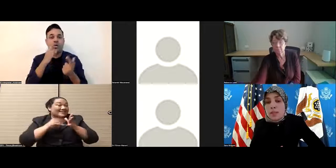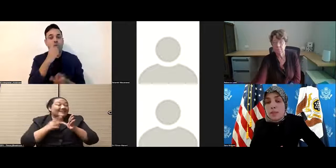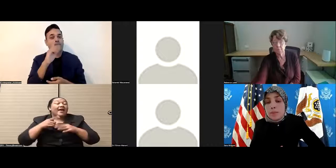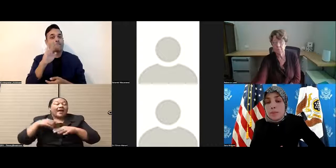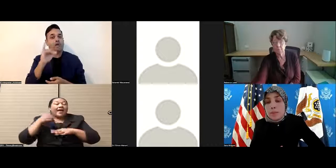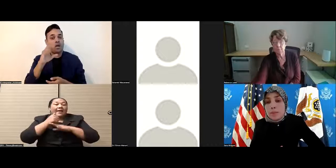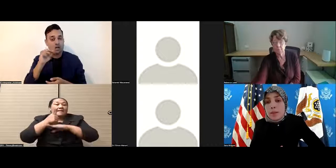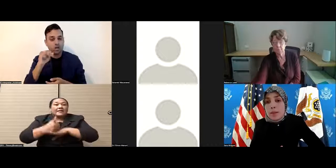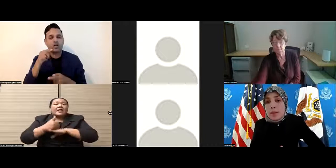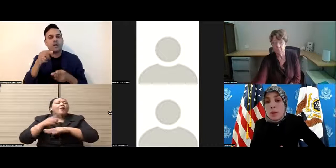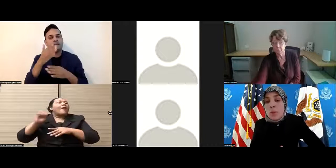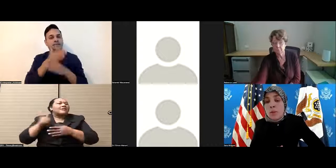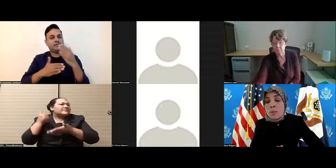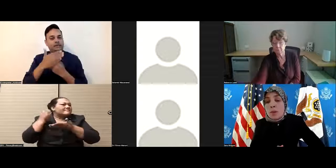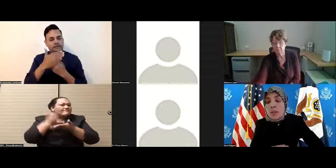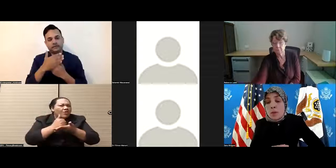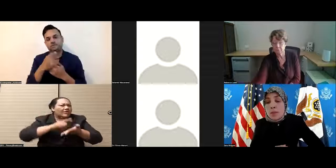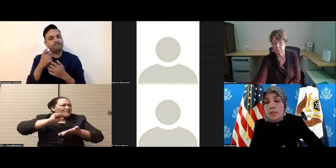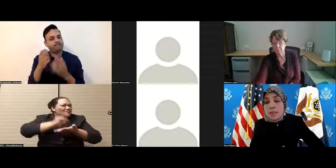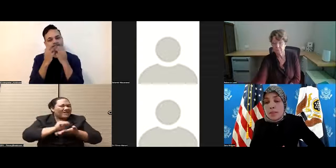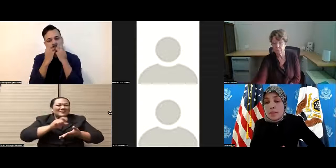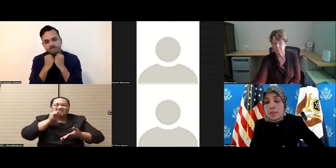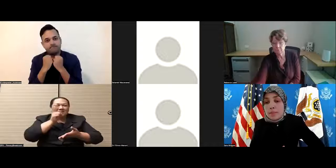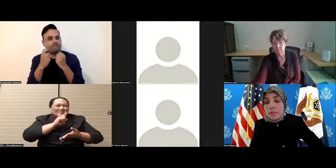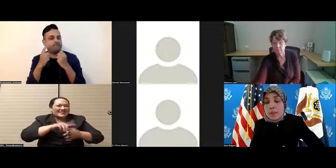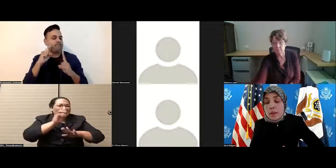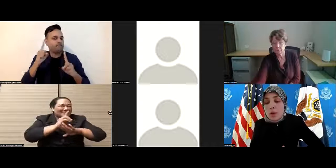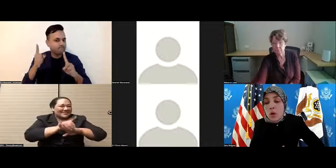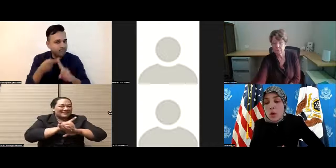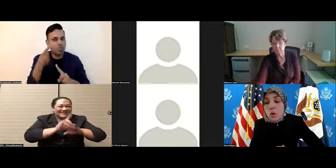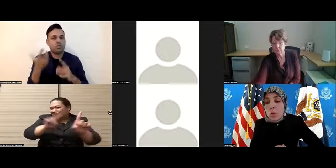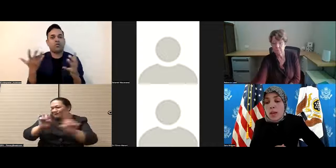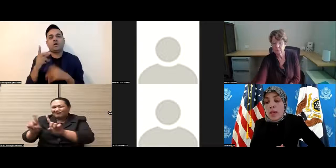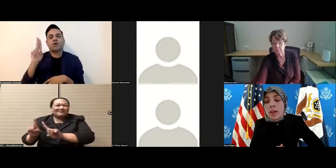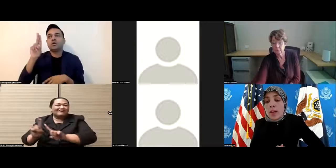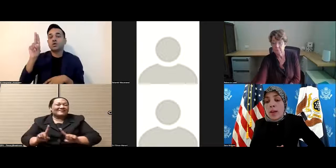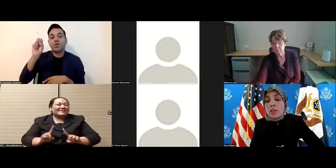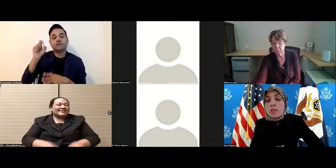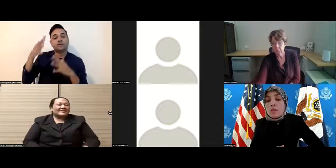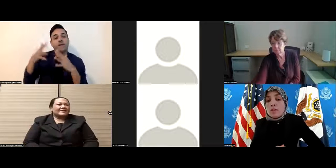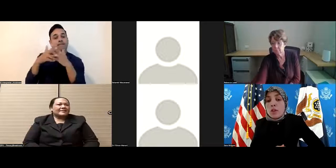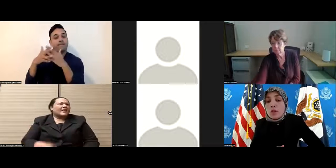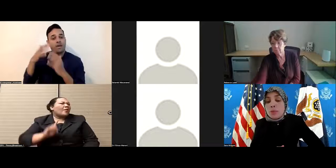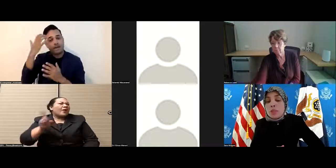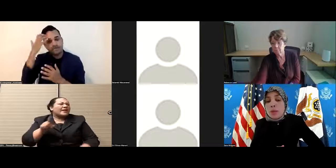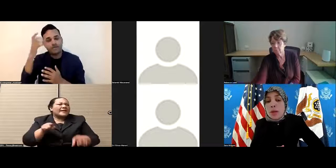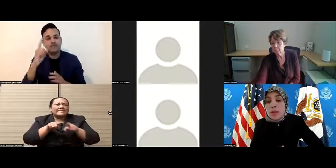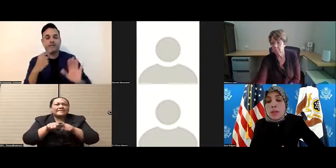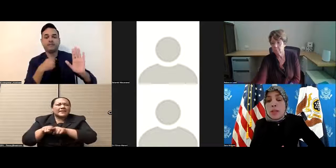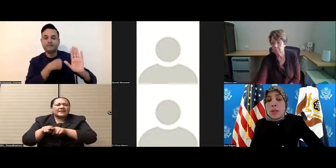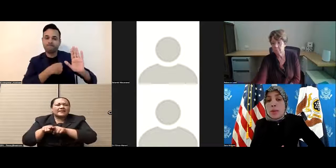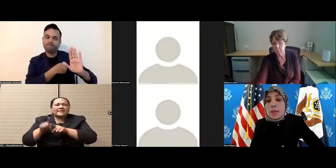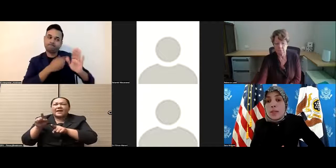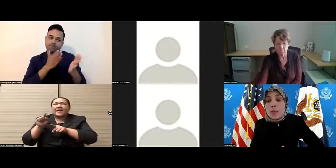value-based lens. What do I mean by value-based lens? We cannot achieve full